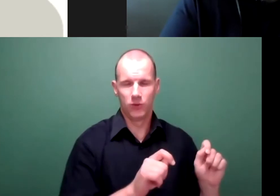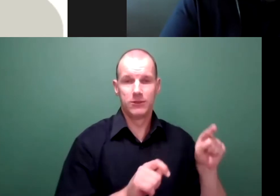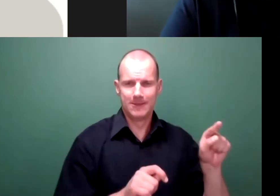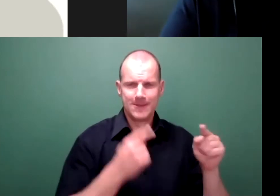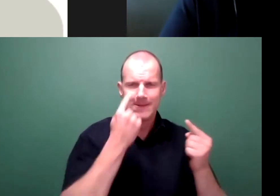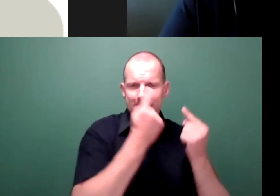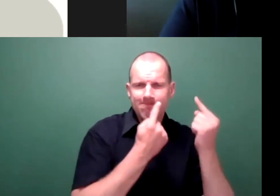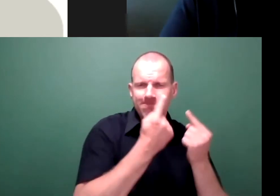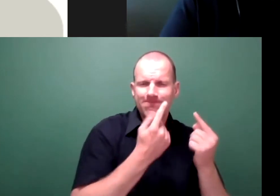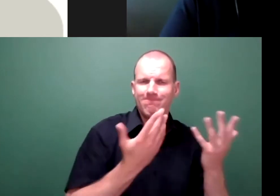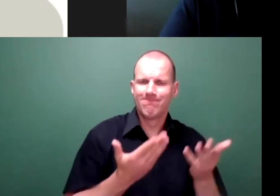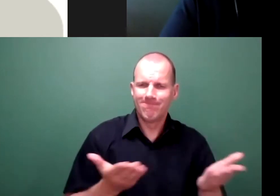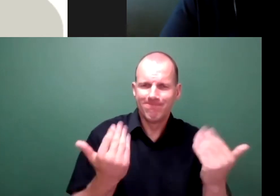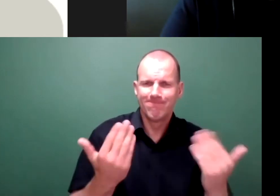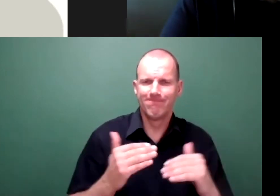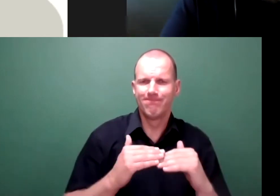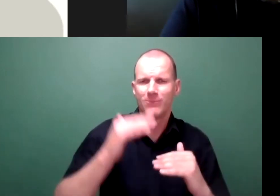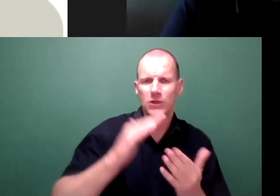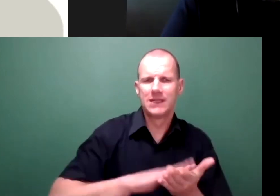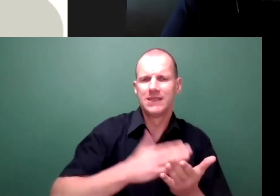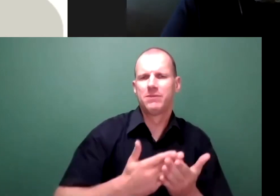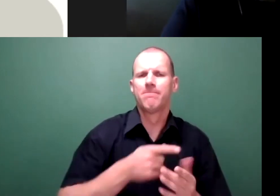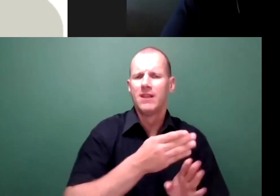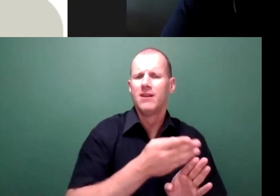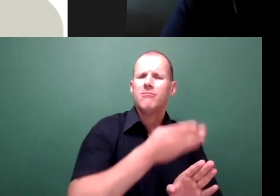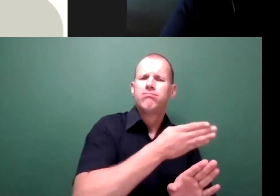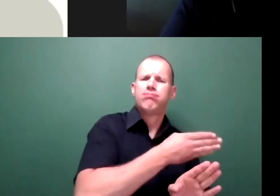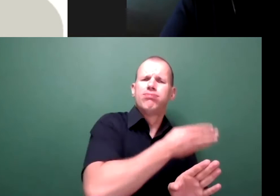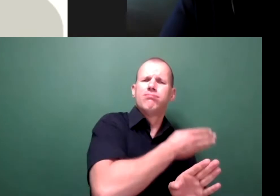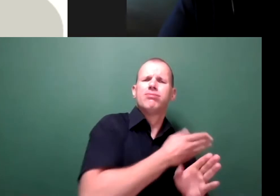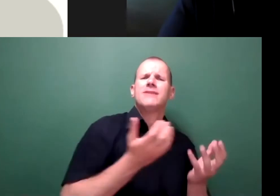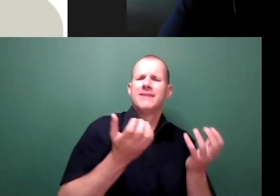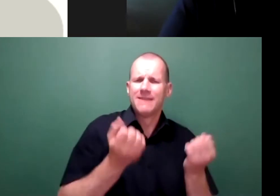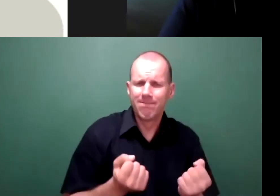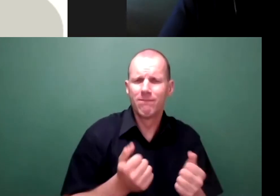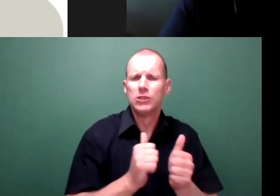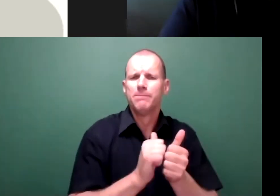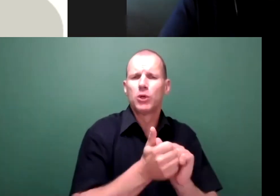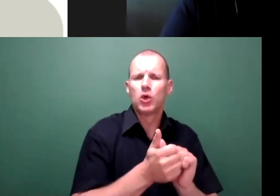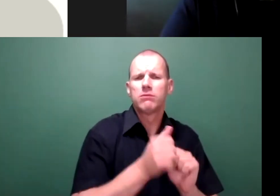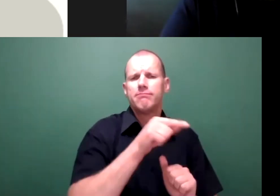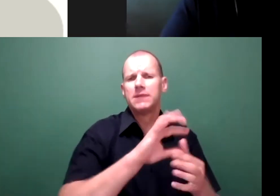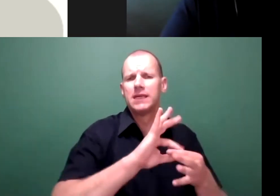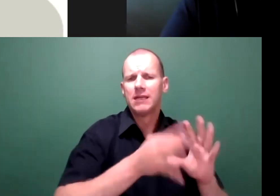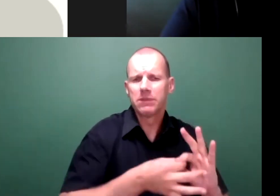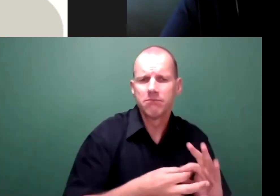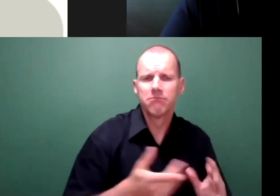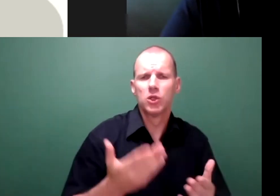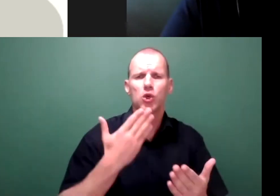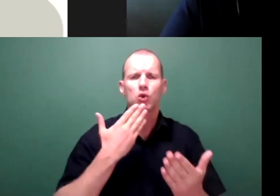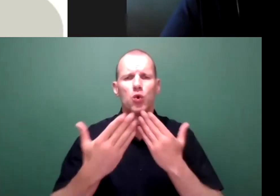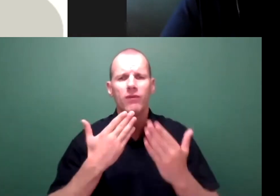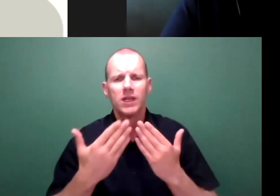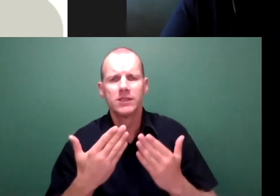plan. So the WFD, the World Federation of the Deaf, then said that they want more interpreters